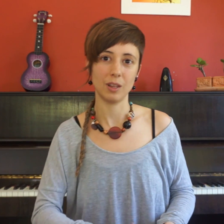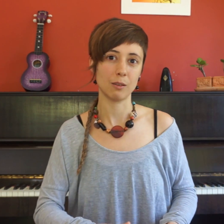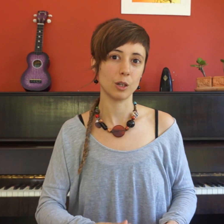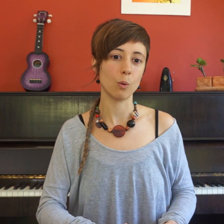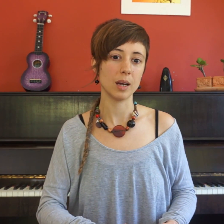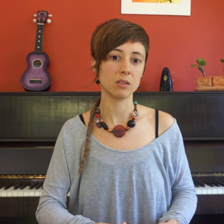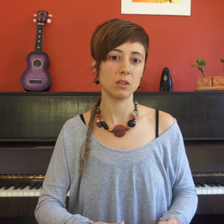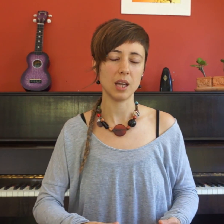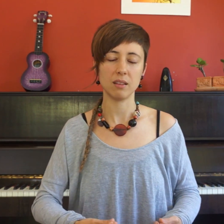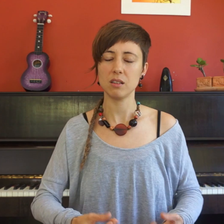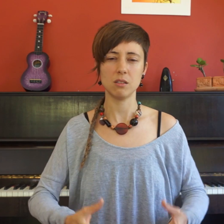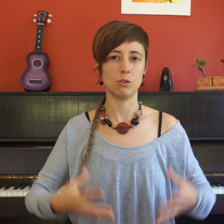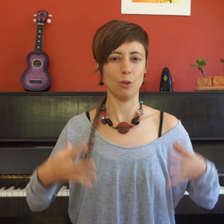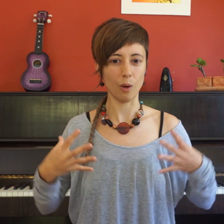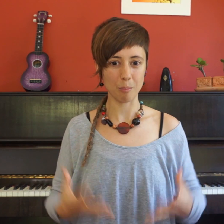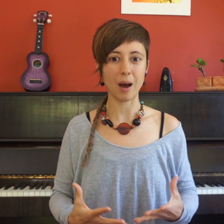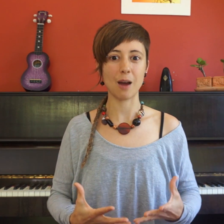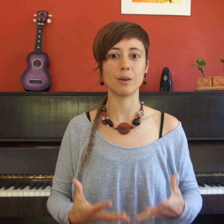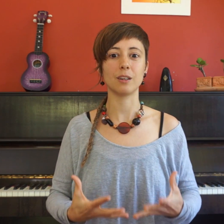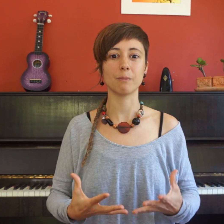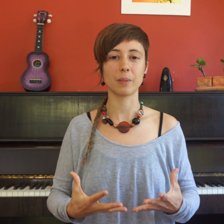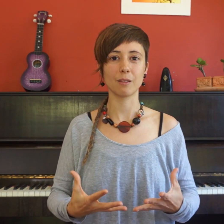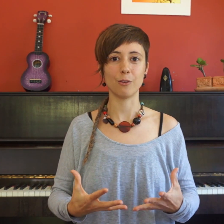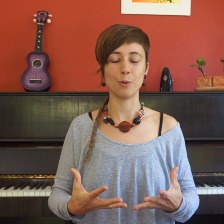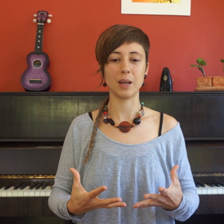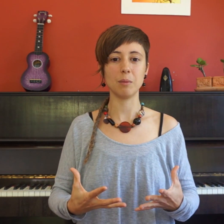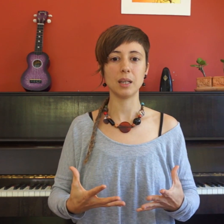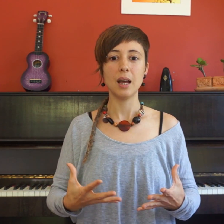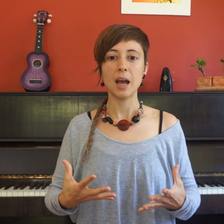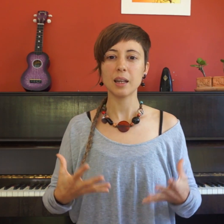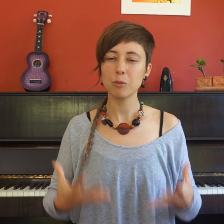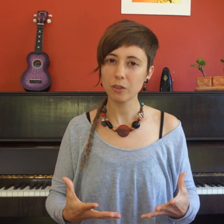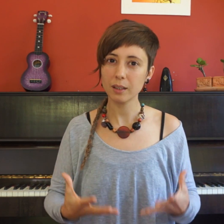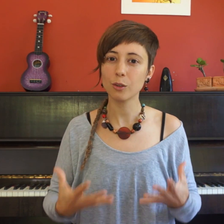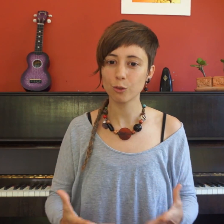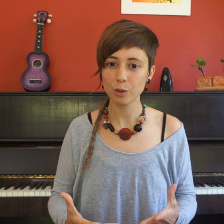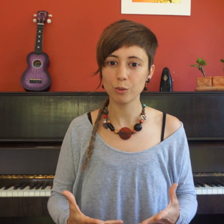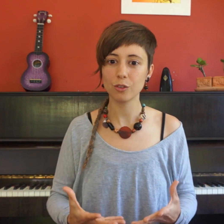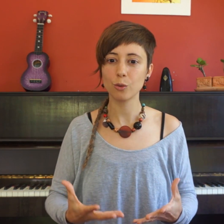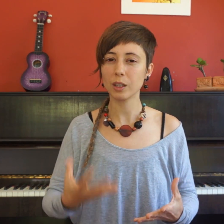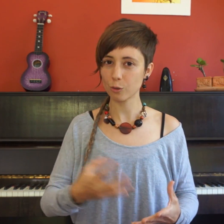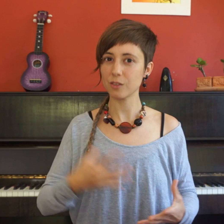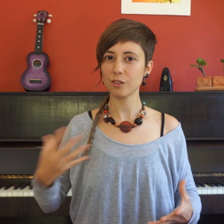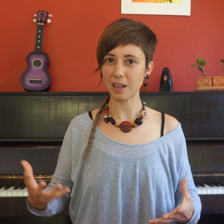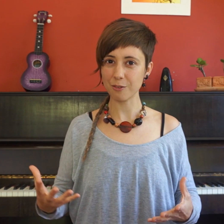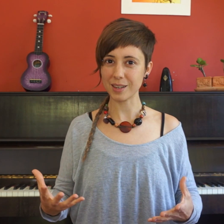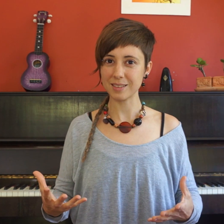their request. And this is so empowering for a baby. And I'm sure that it contributes to increase your